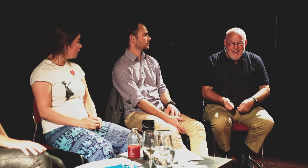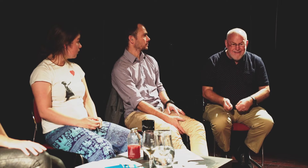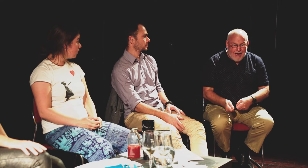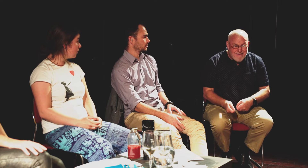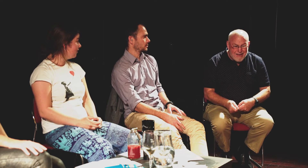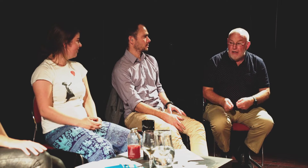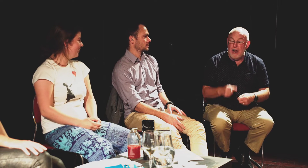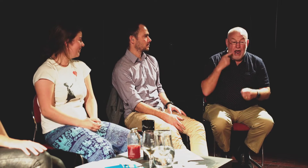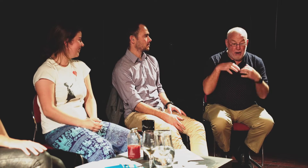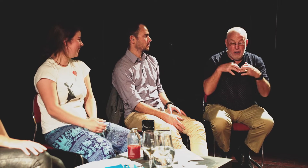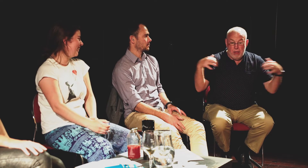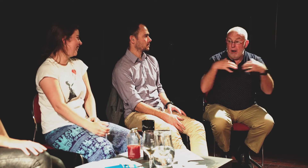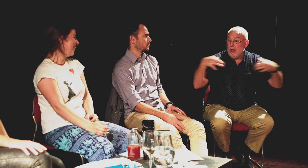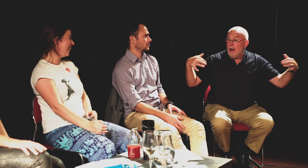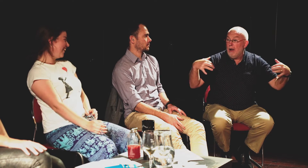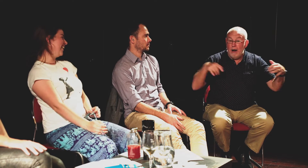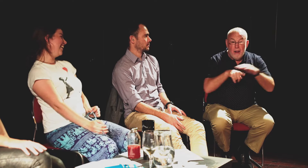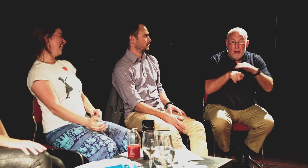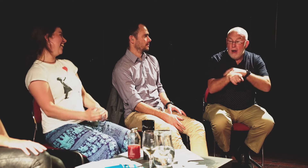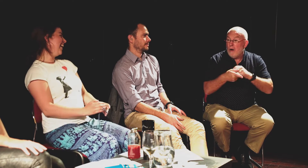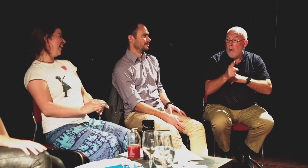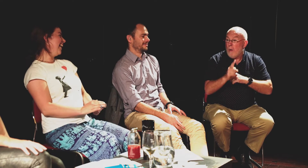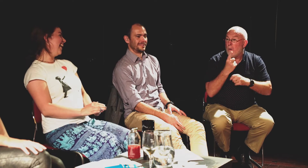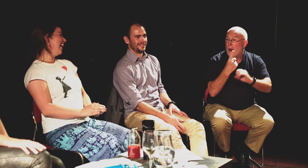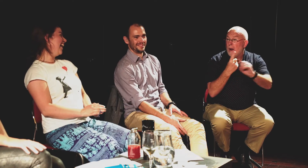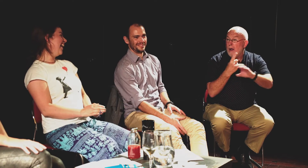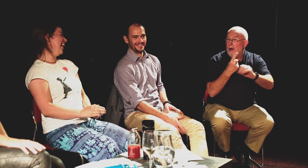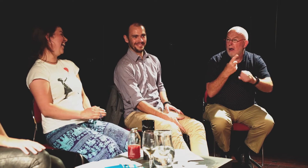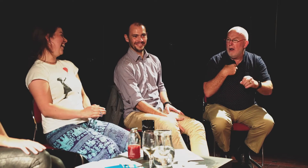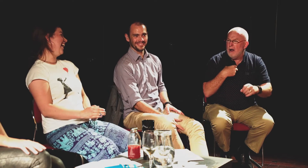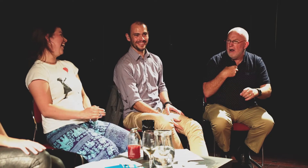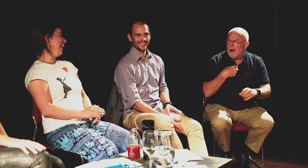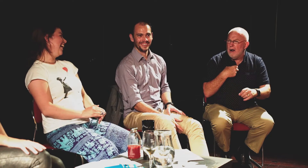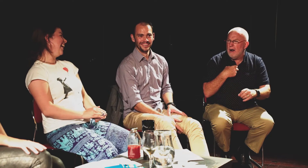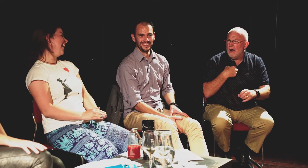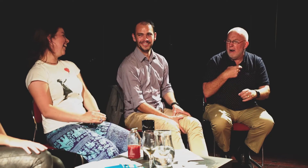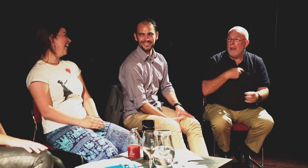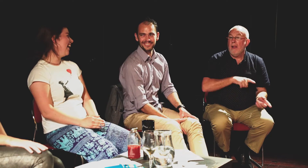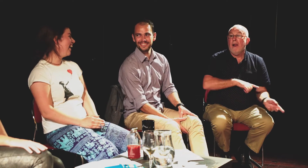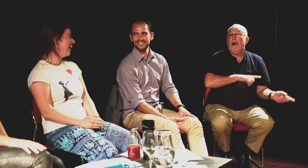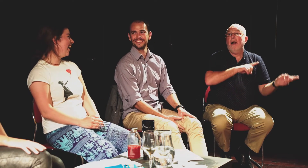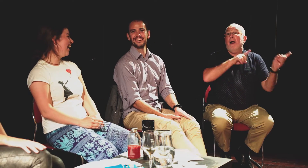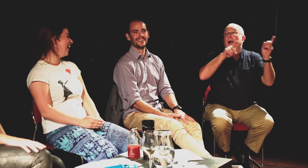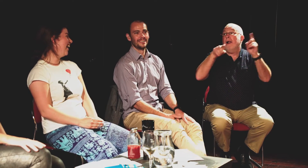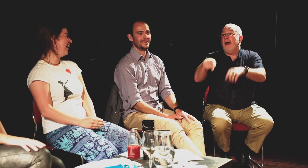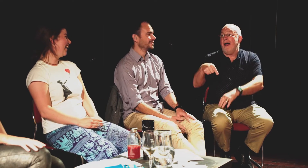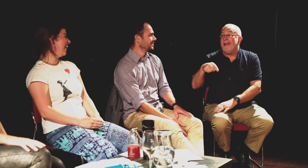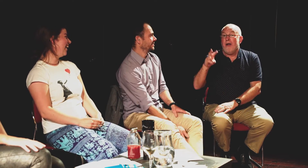playing. So we used to make lots of noise as we were playing, and the other hearing teams get so petrified of us that they would just, often we'd won. And what